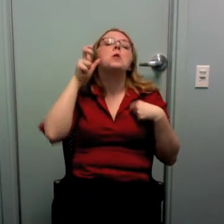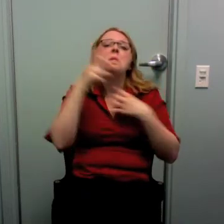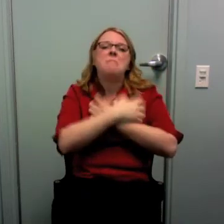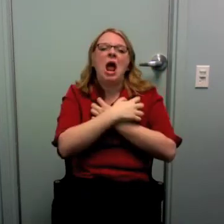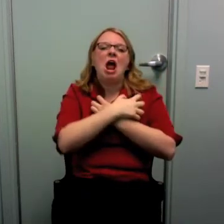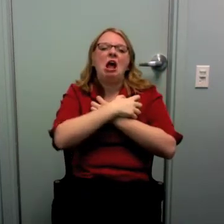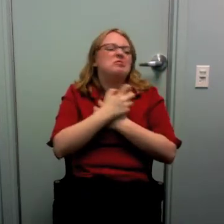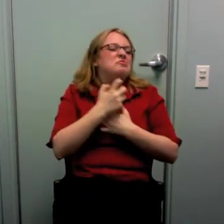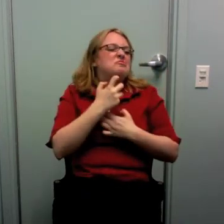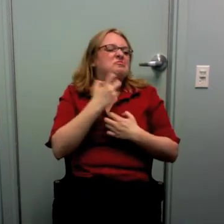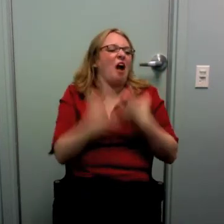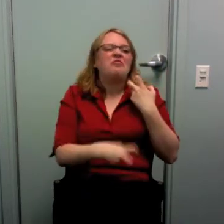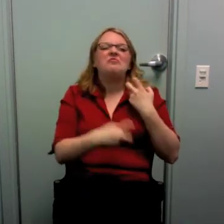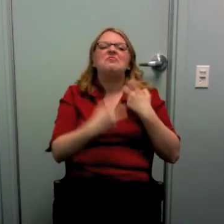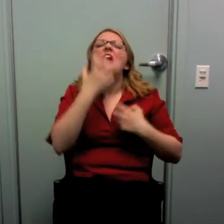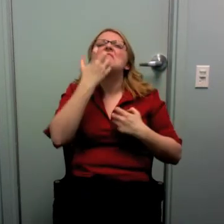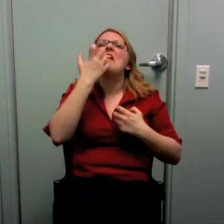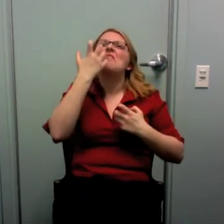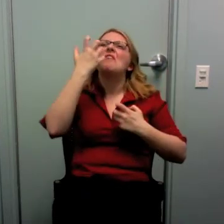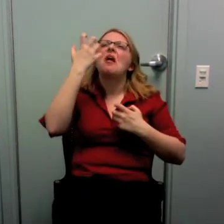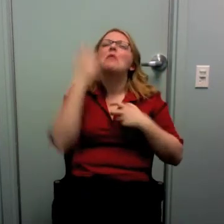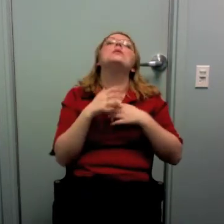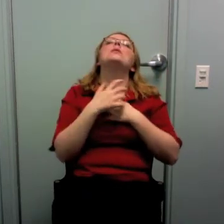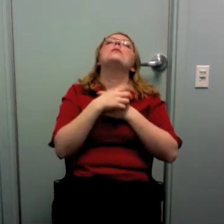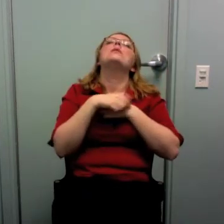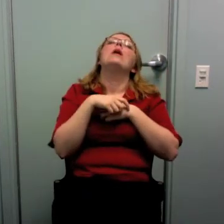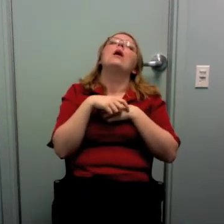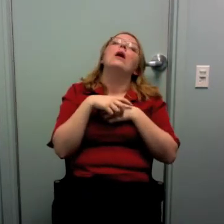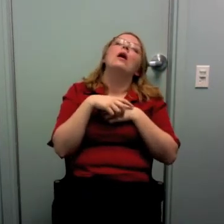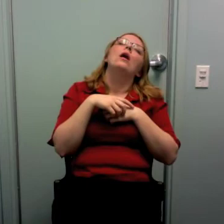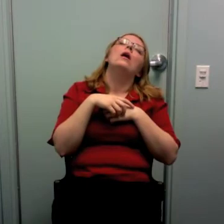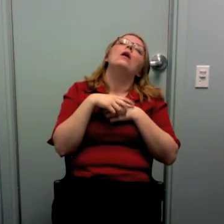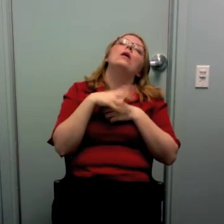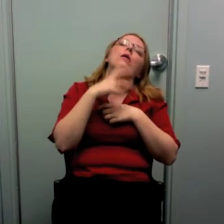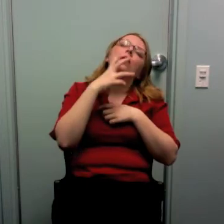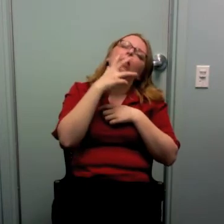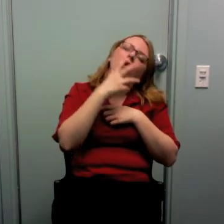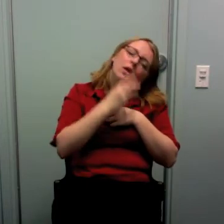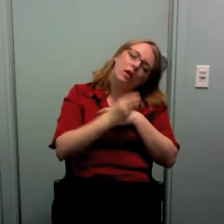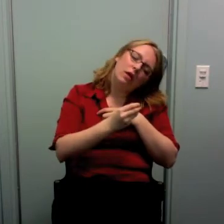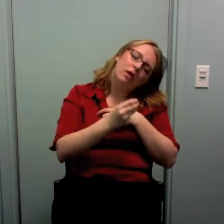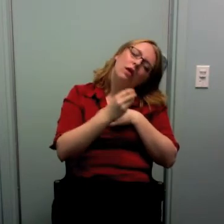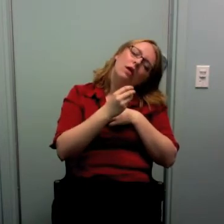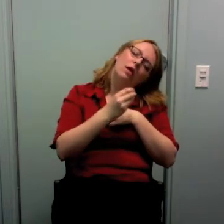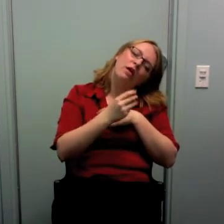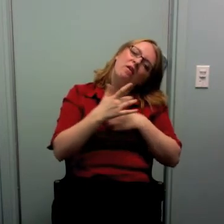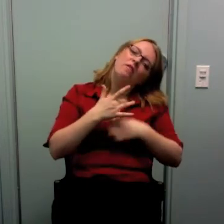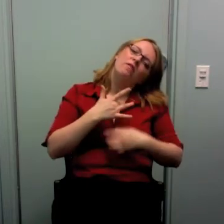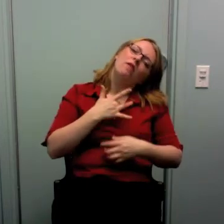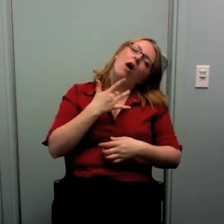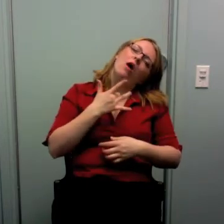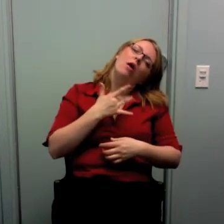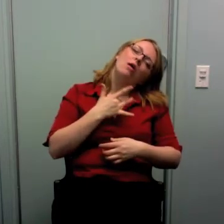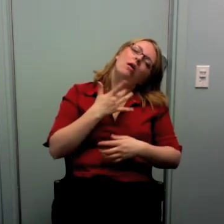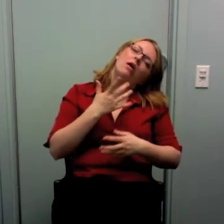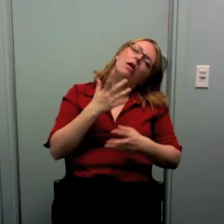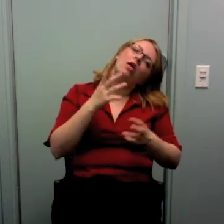huge bear, but she was so fast asleep that it was no more to her than the roaring of wind or the rumbling of